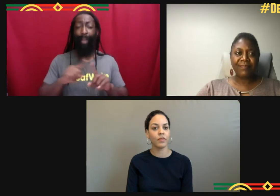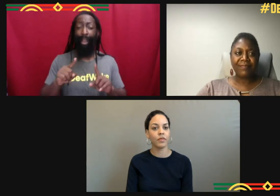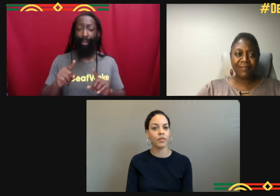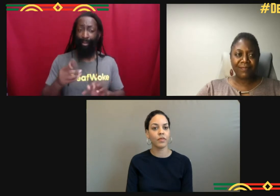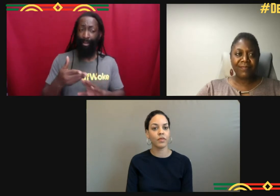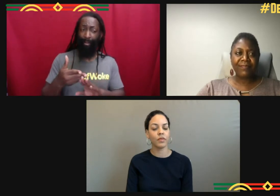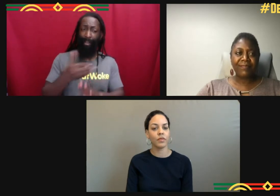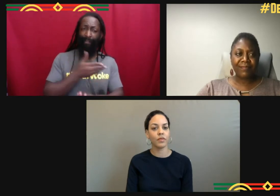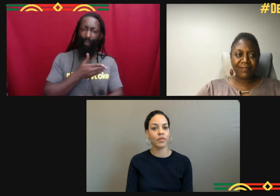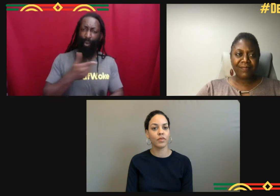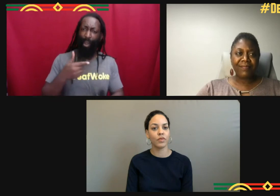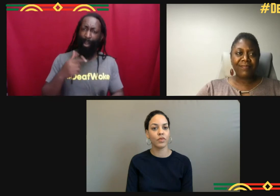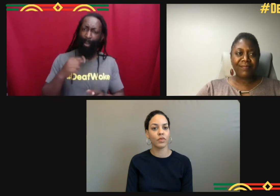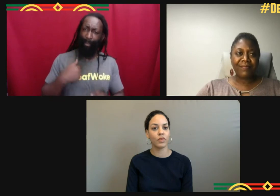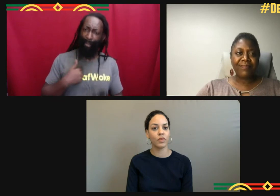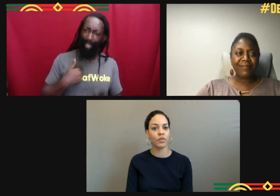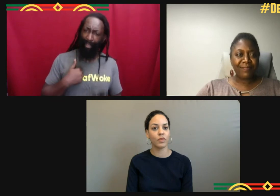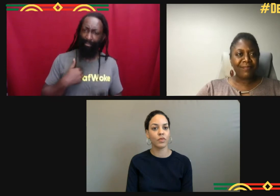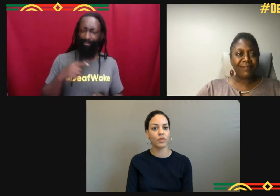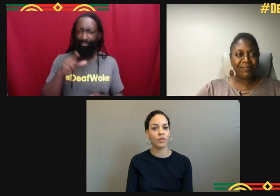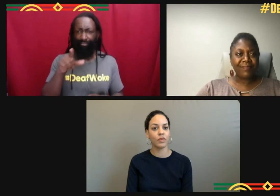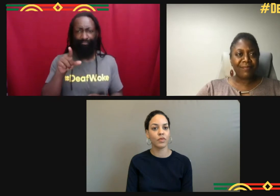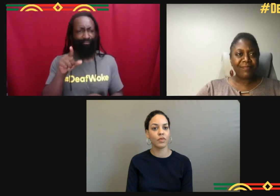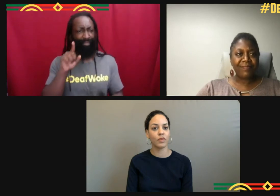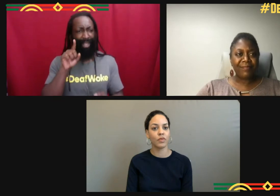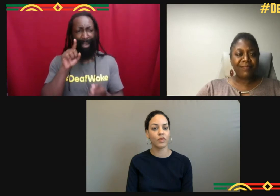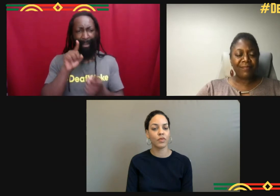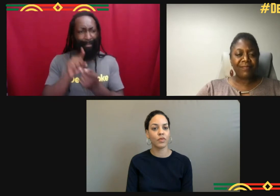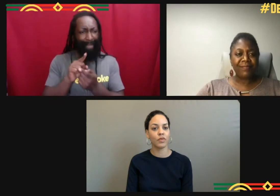I mean, you've already answered part of my question.